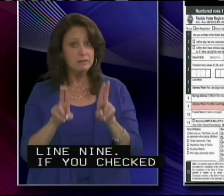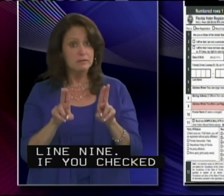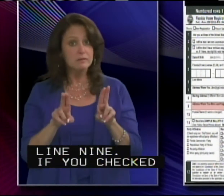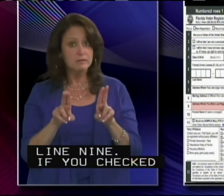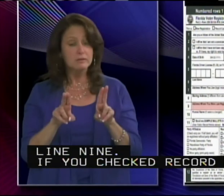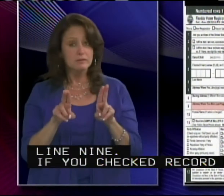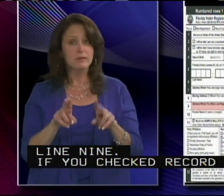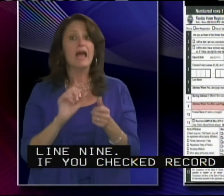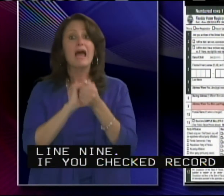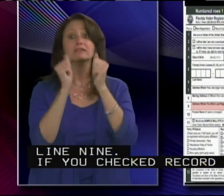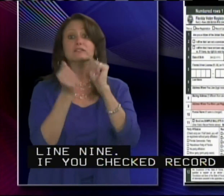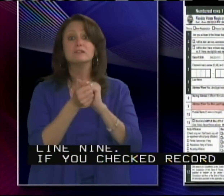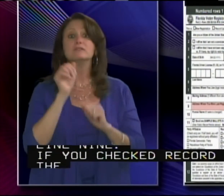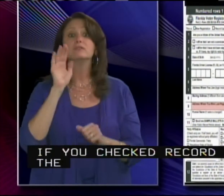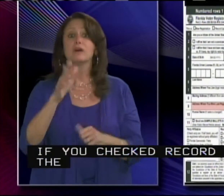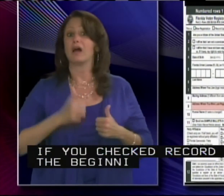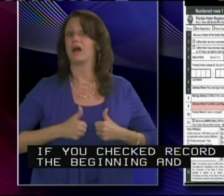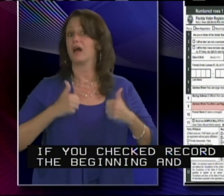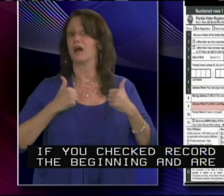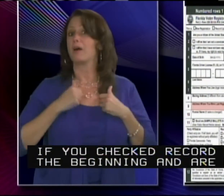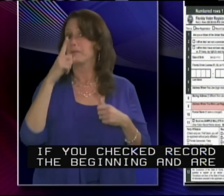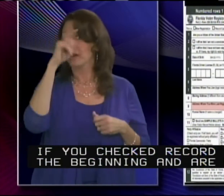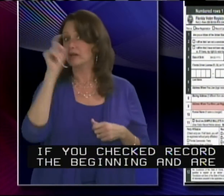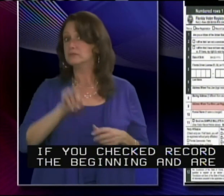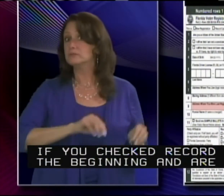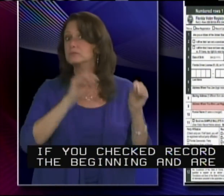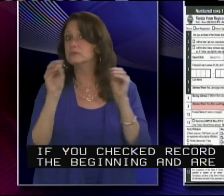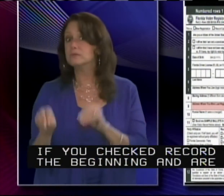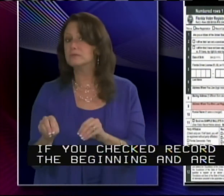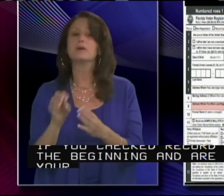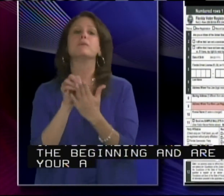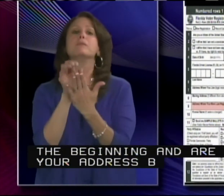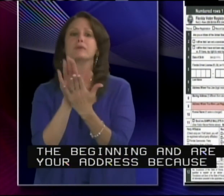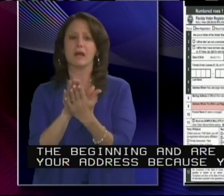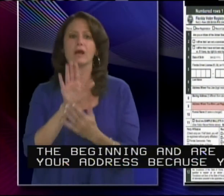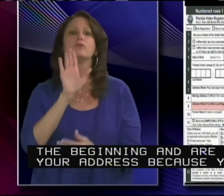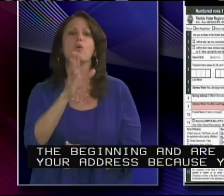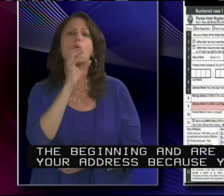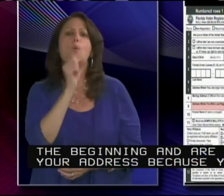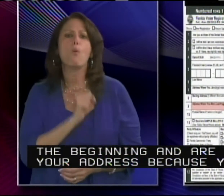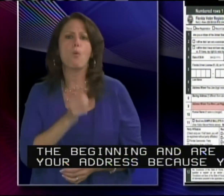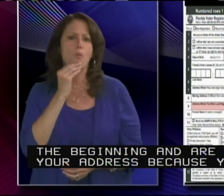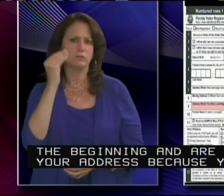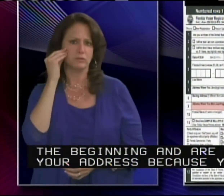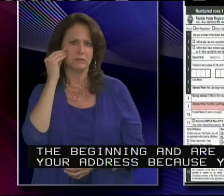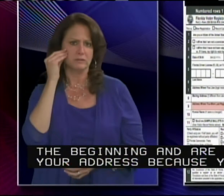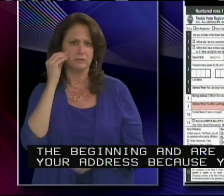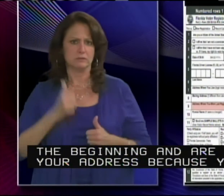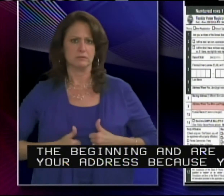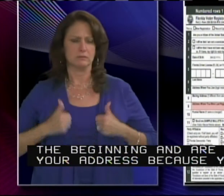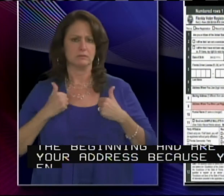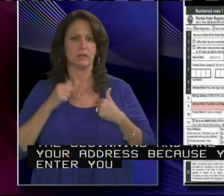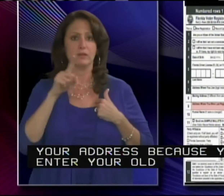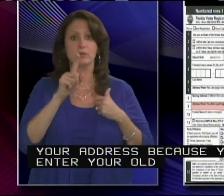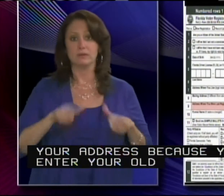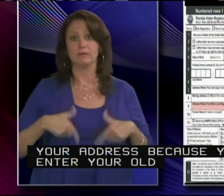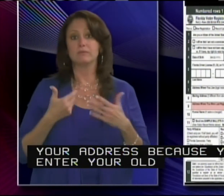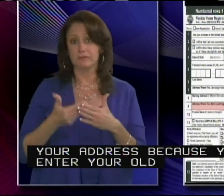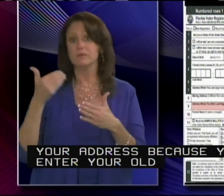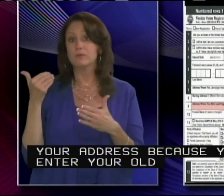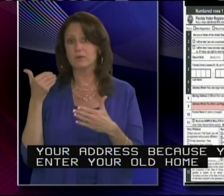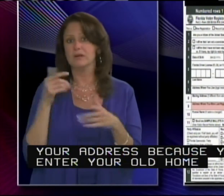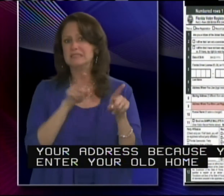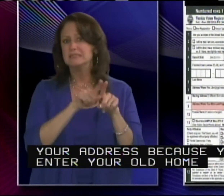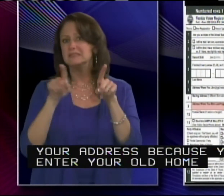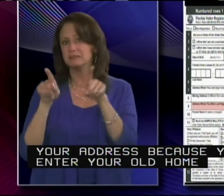beginning and are changing your address because you moved, enter your old home address in the same way